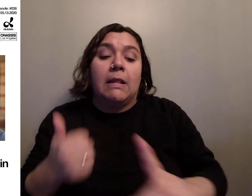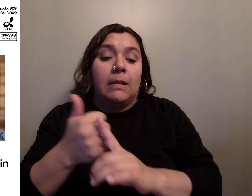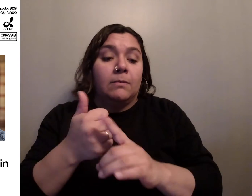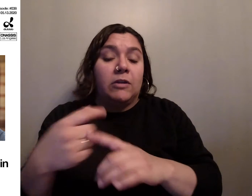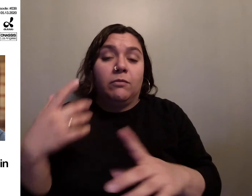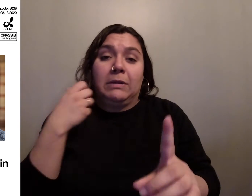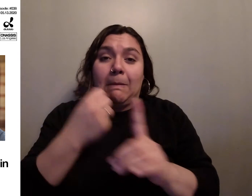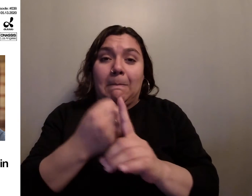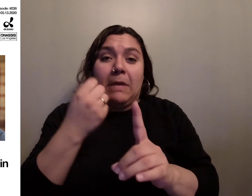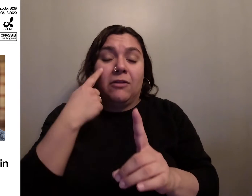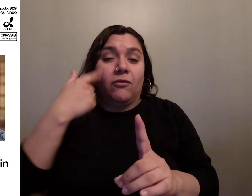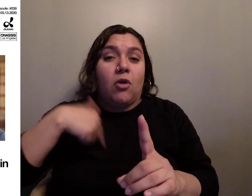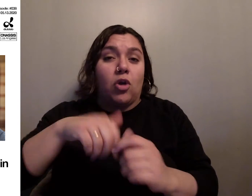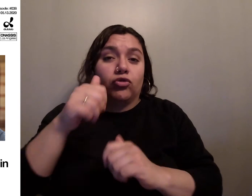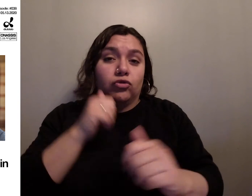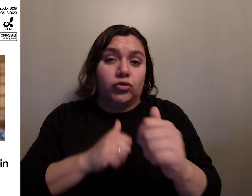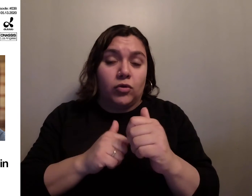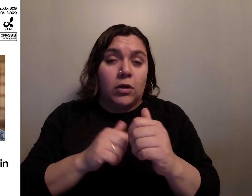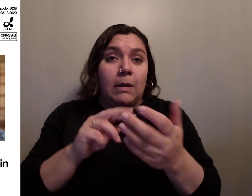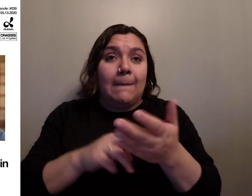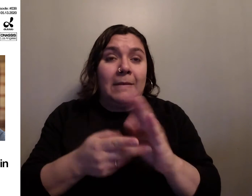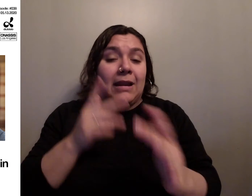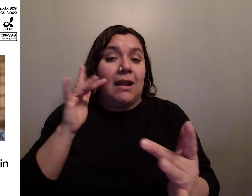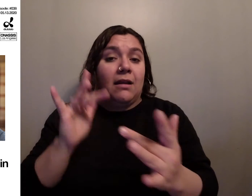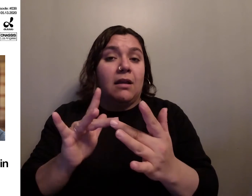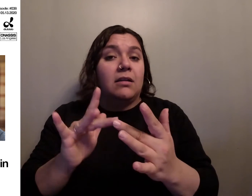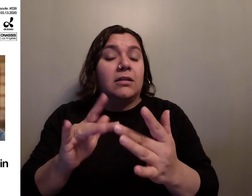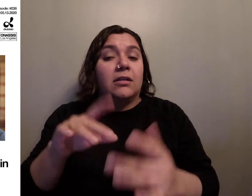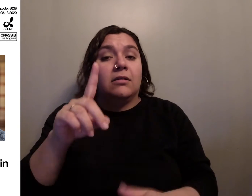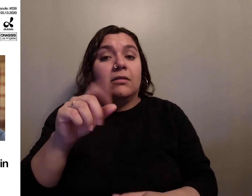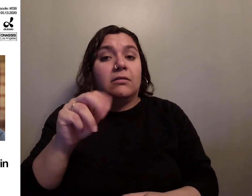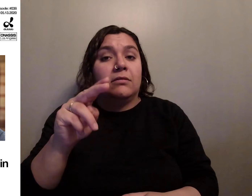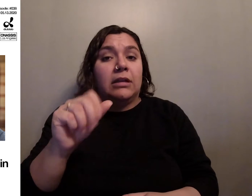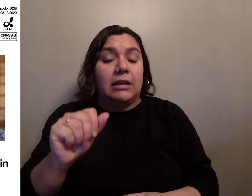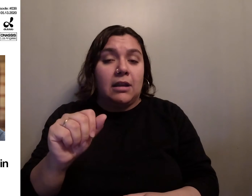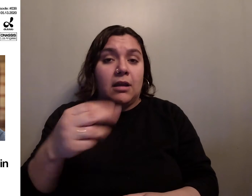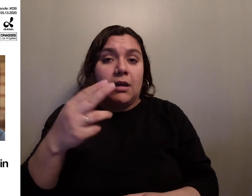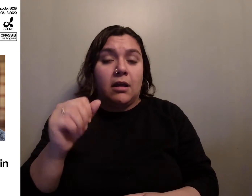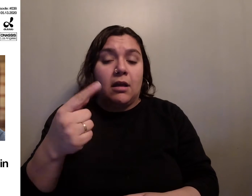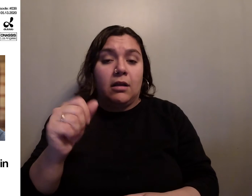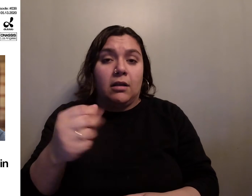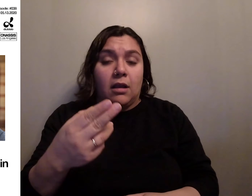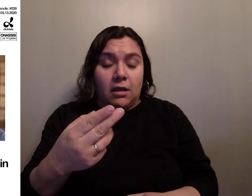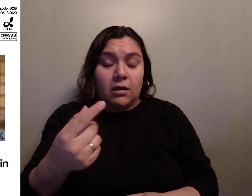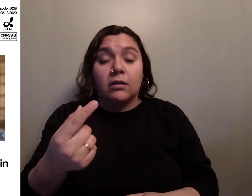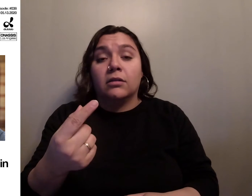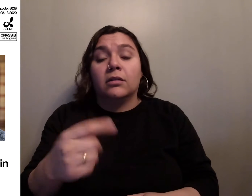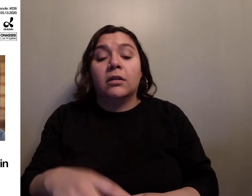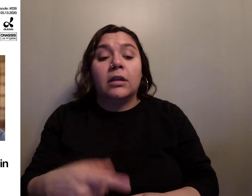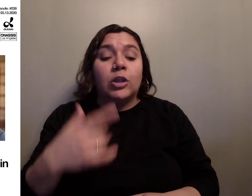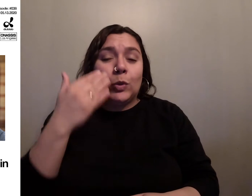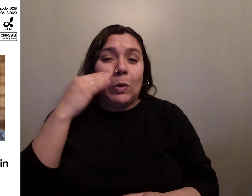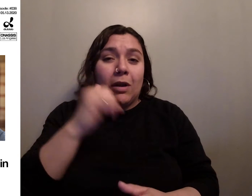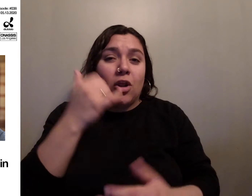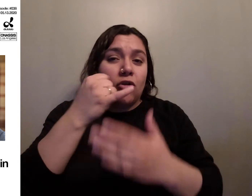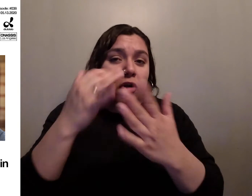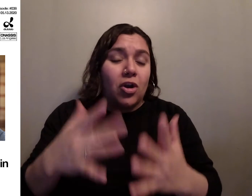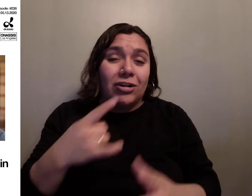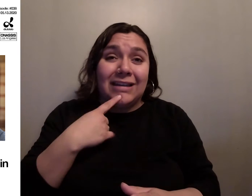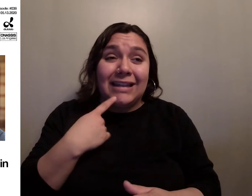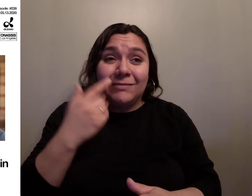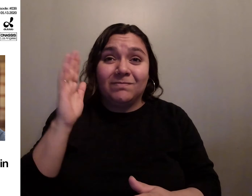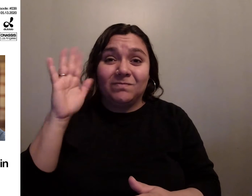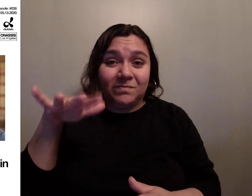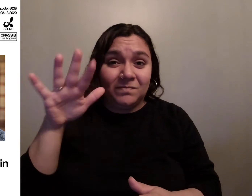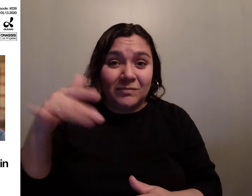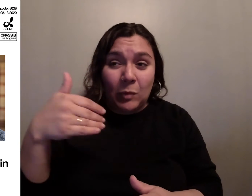and talking to the artists that would be impacted on our own program, I reached out to Dina Hagag at United States